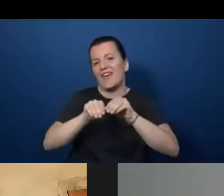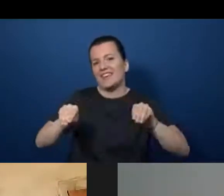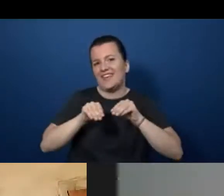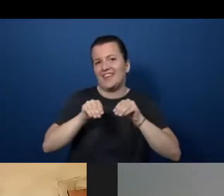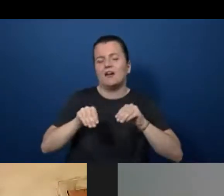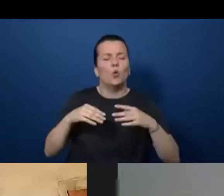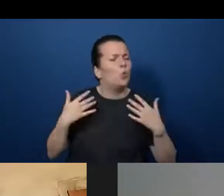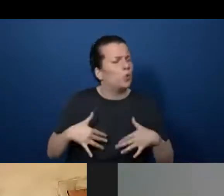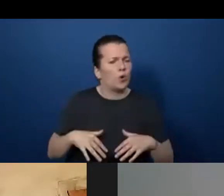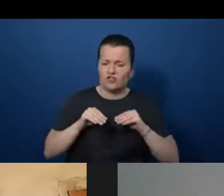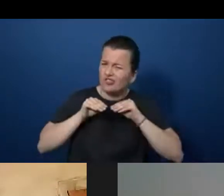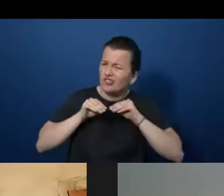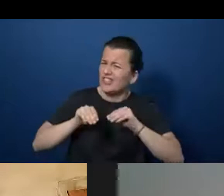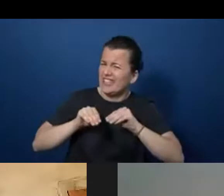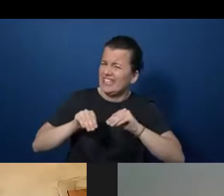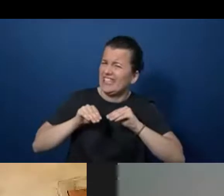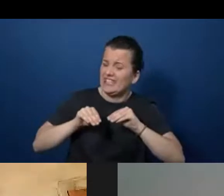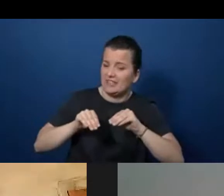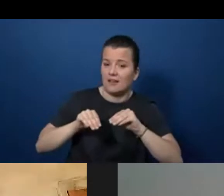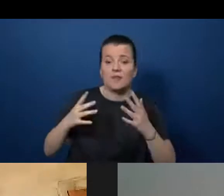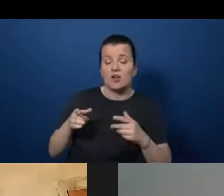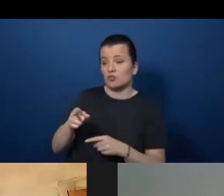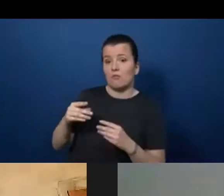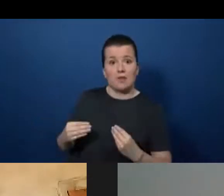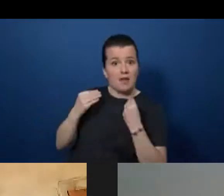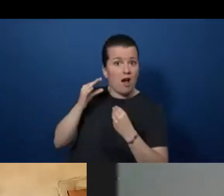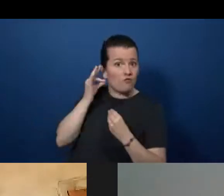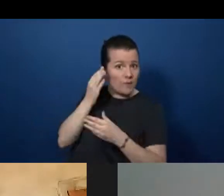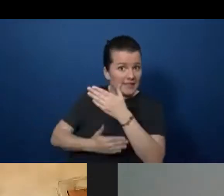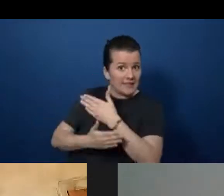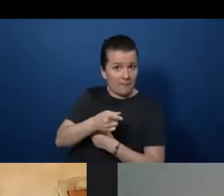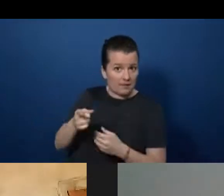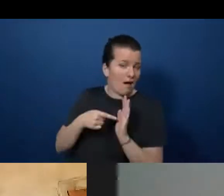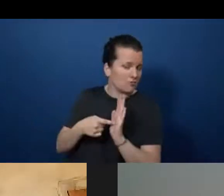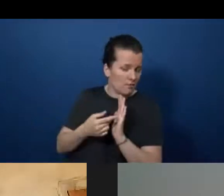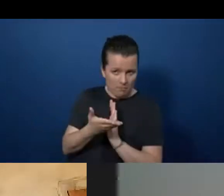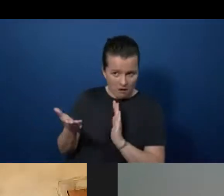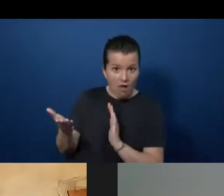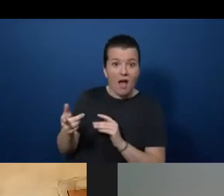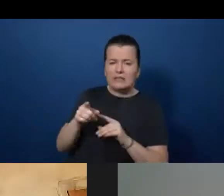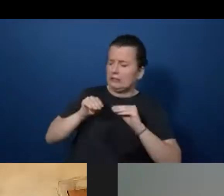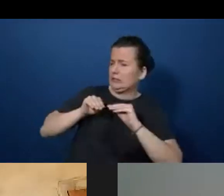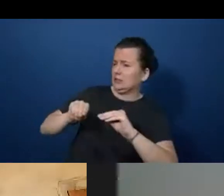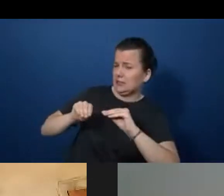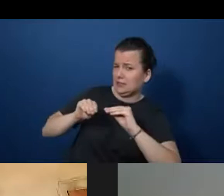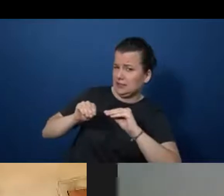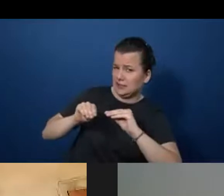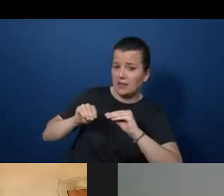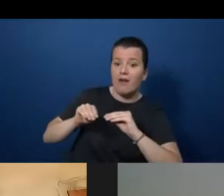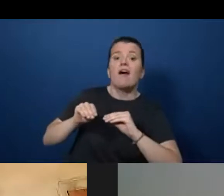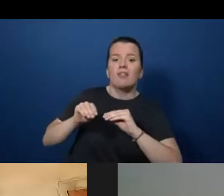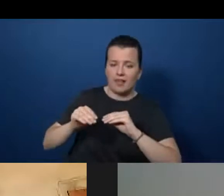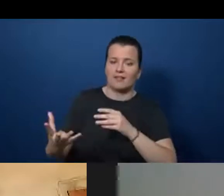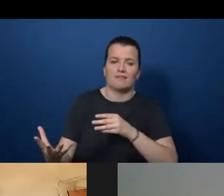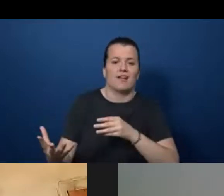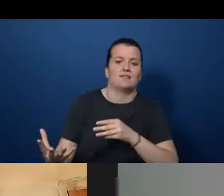that people with disability, in this case, young women with disability, could be able to be part of the